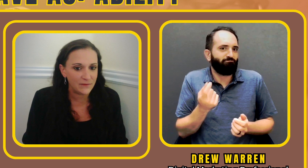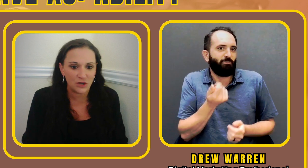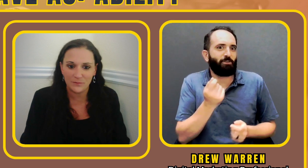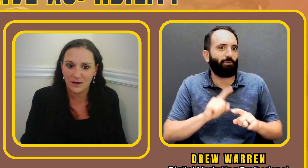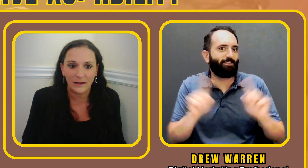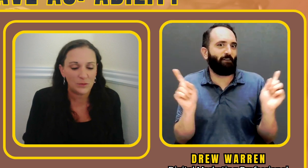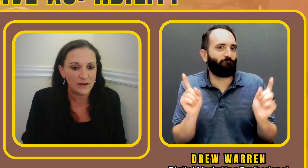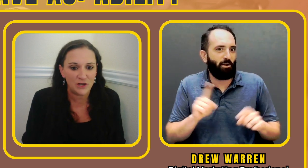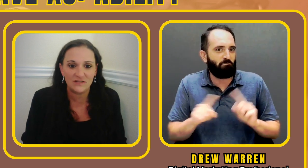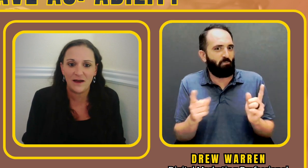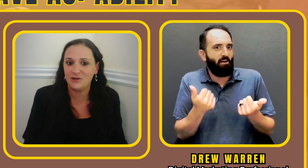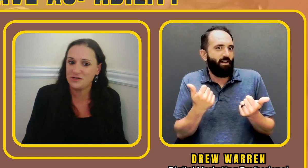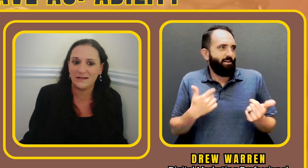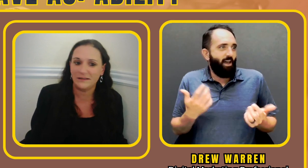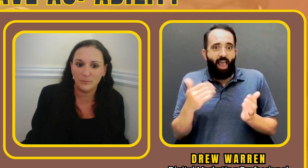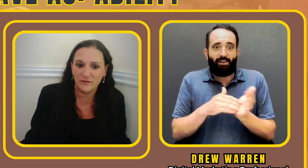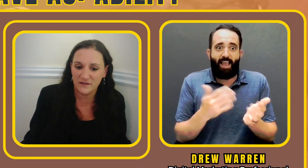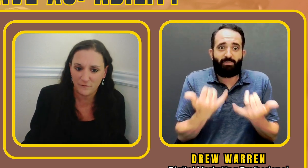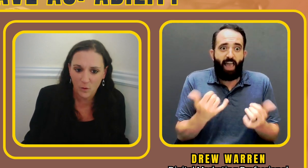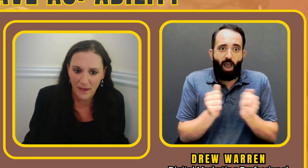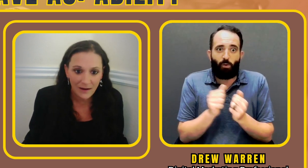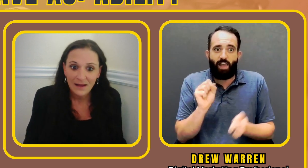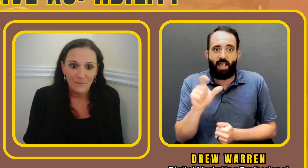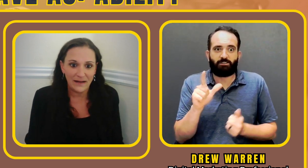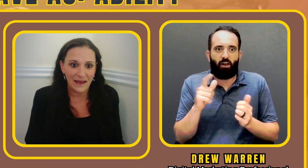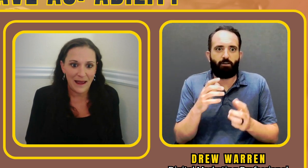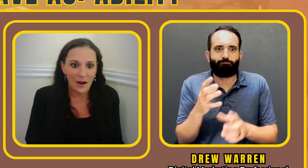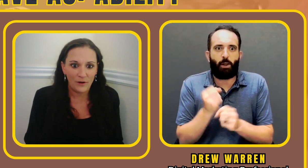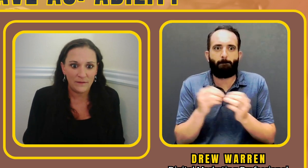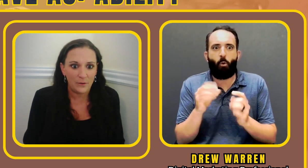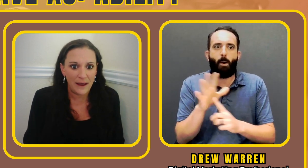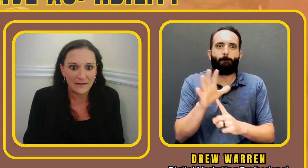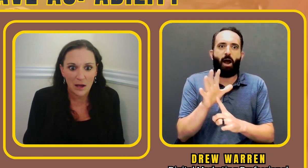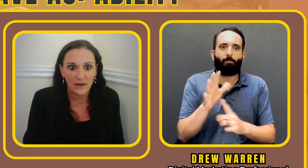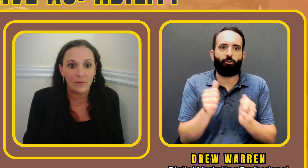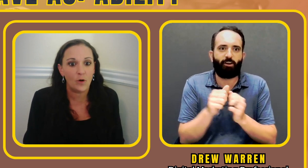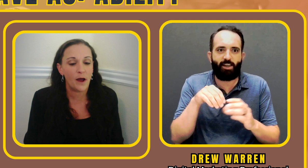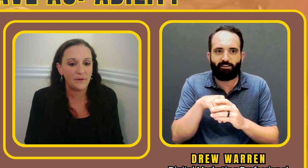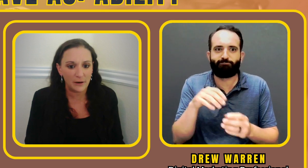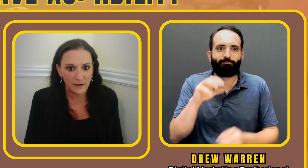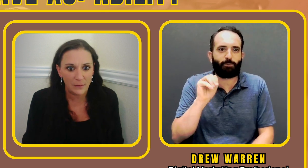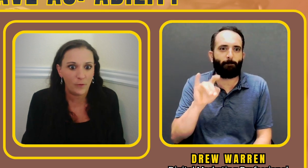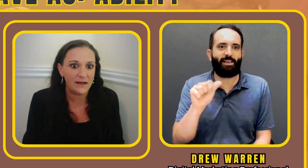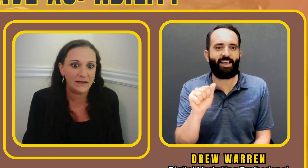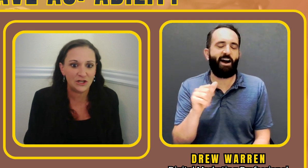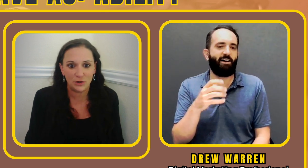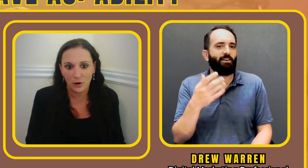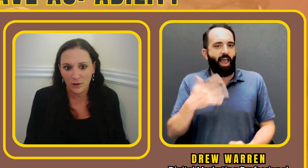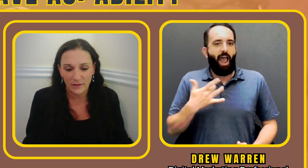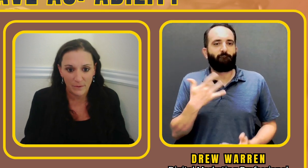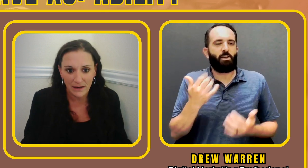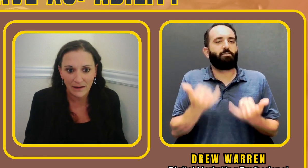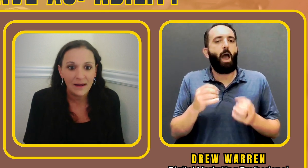I can get the job done. I can communicate just fine. It's just in a little bit of a different format. But again, now with, ASL getting more popularity and more recognition,